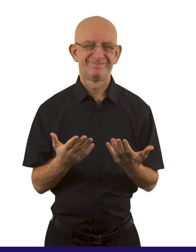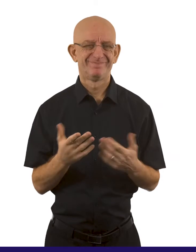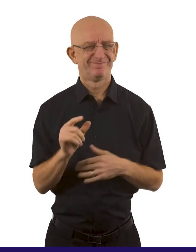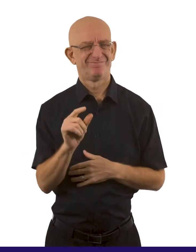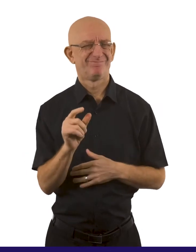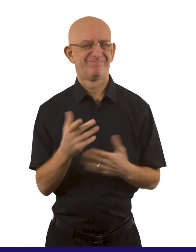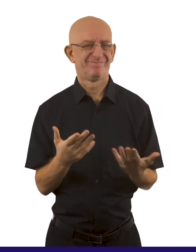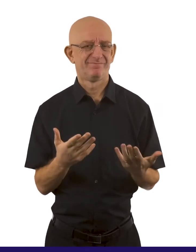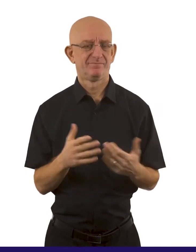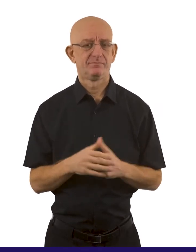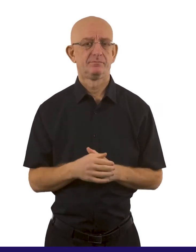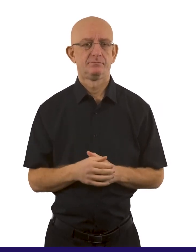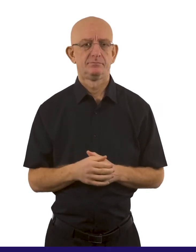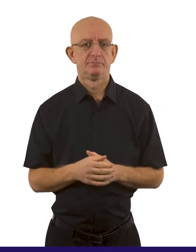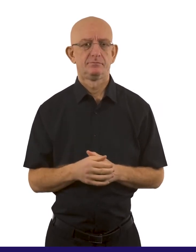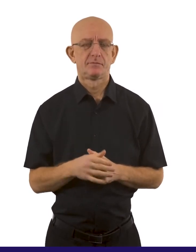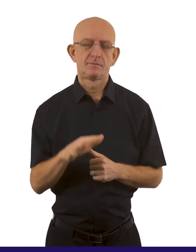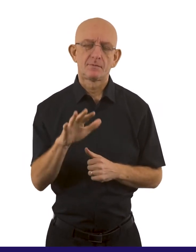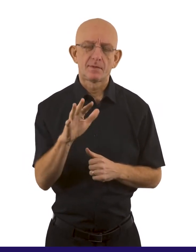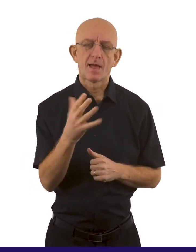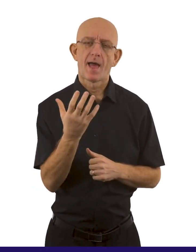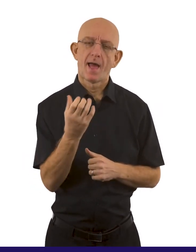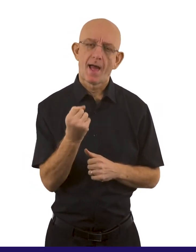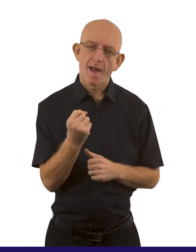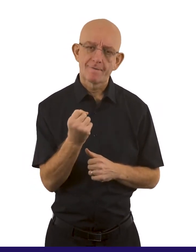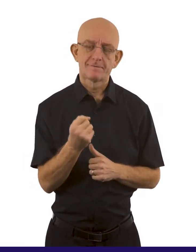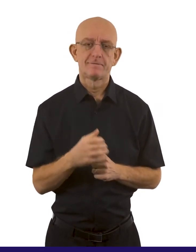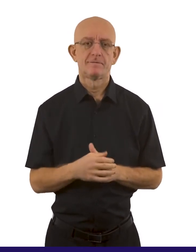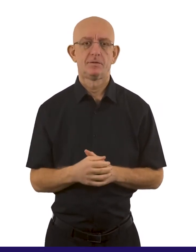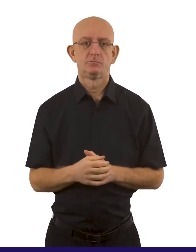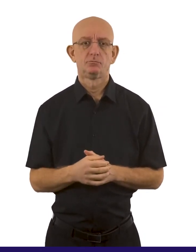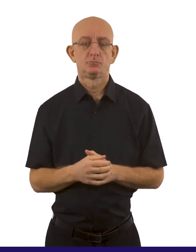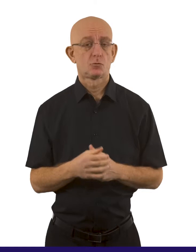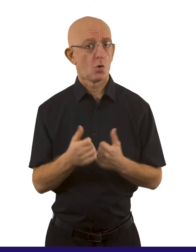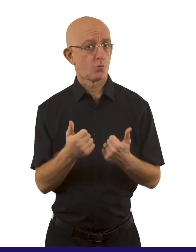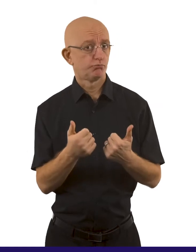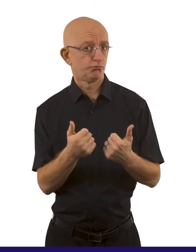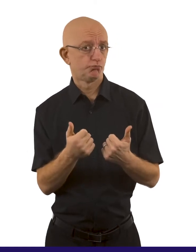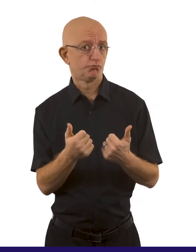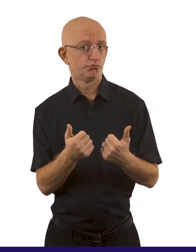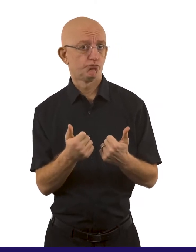Not very much. To some extent. To a large extent.